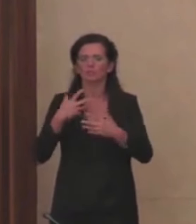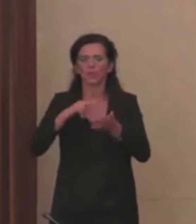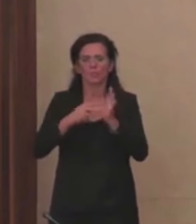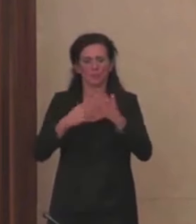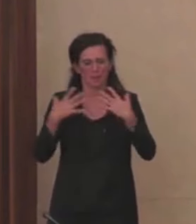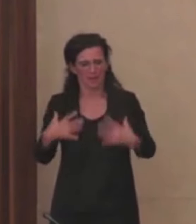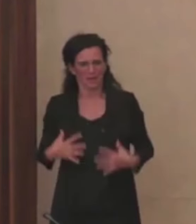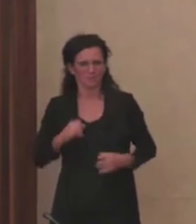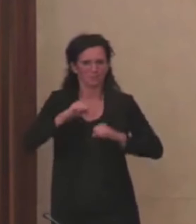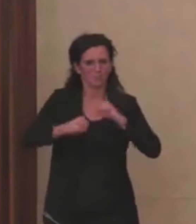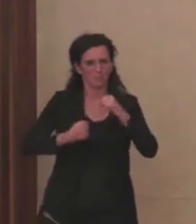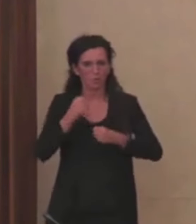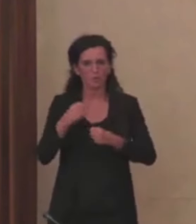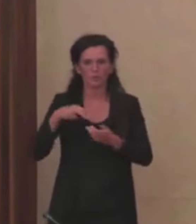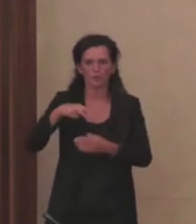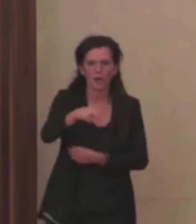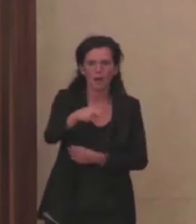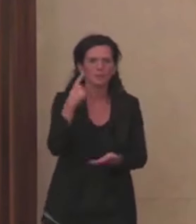have